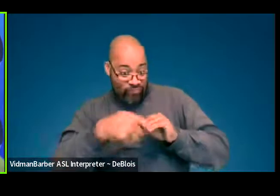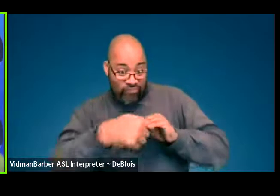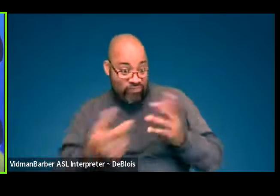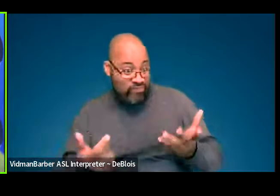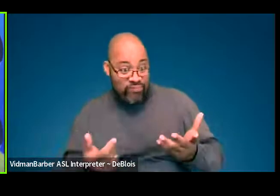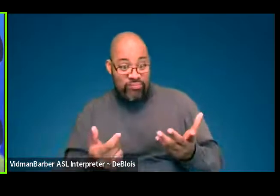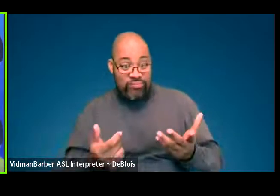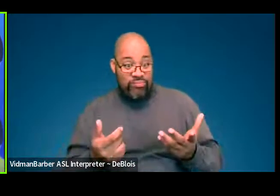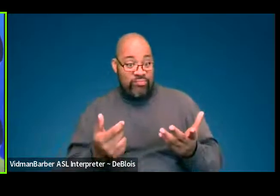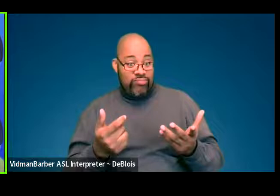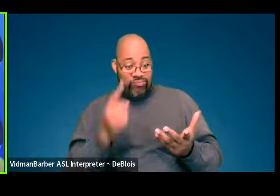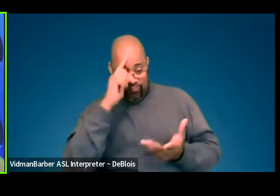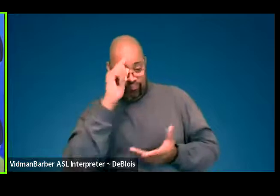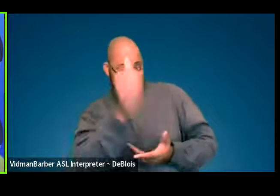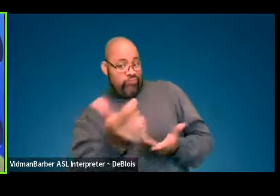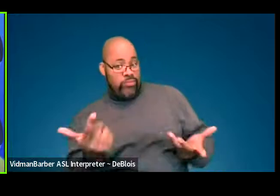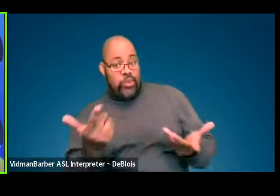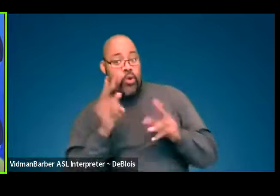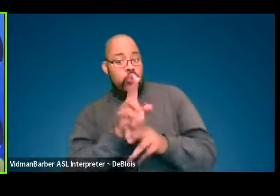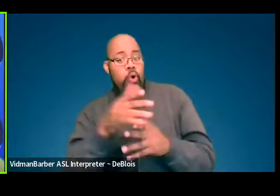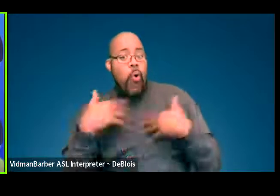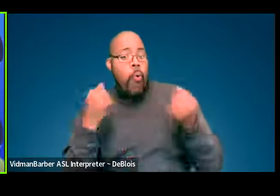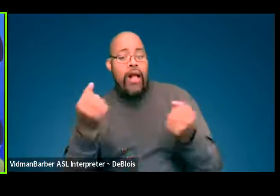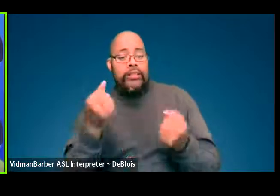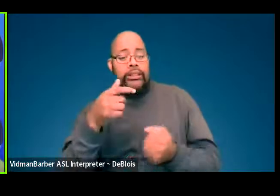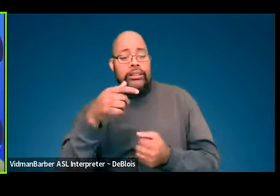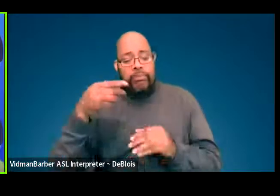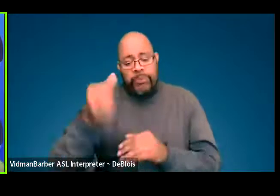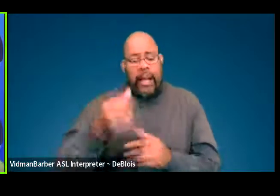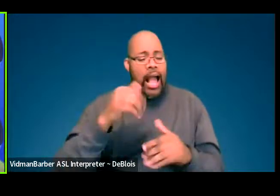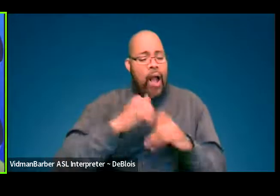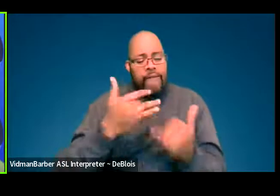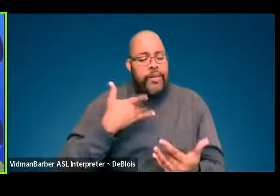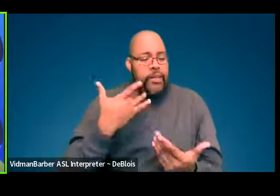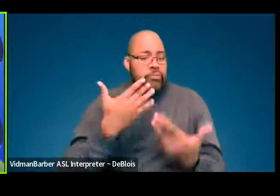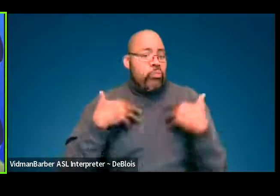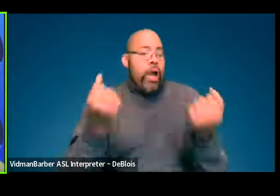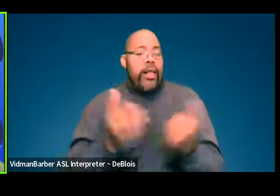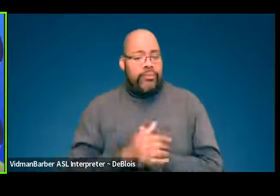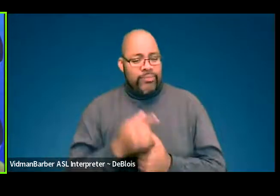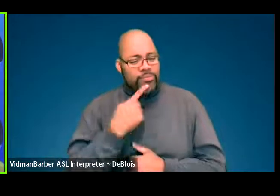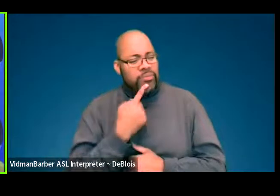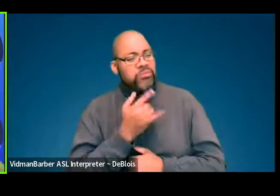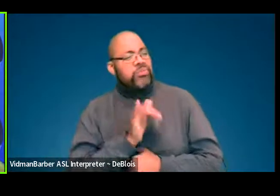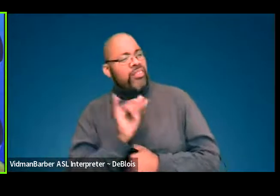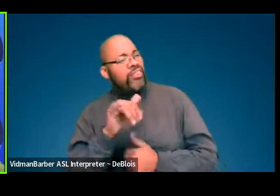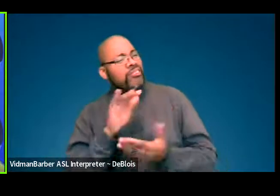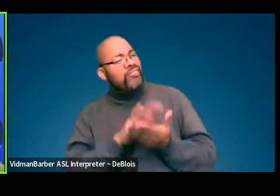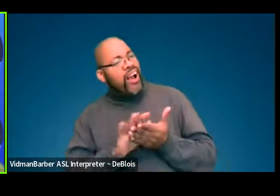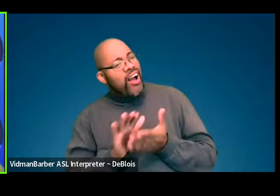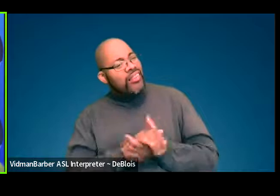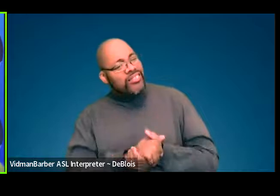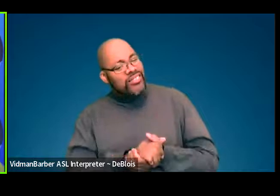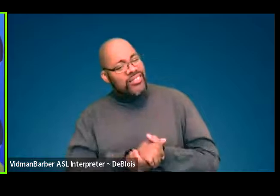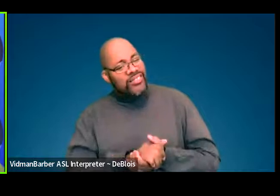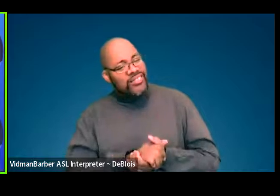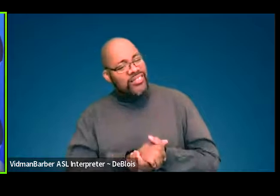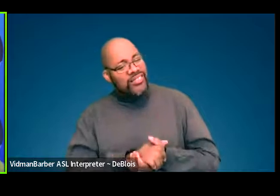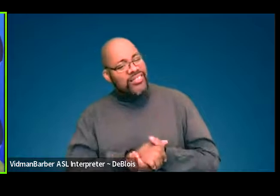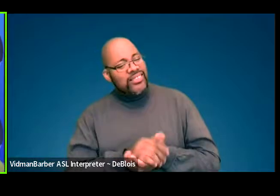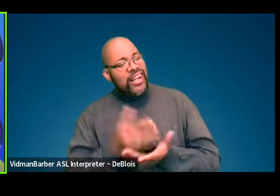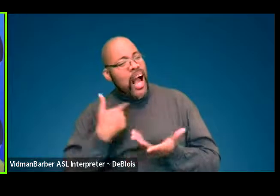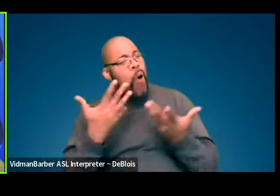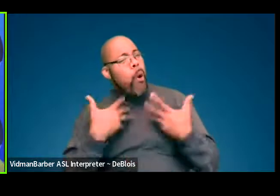like that's you. Use your wellness stipend for however makes you feel well. And I was like, oh, that's so nice. Like, I want